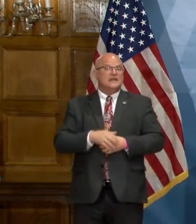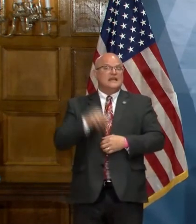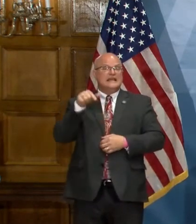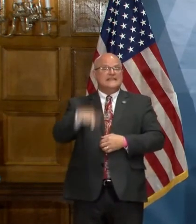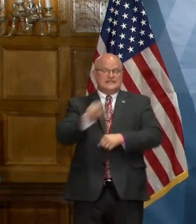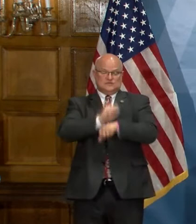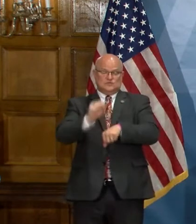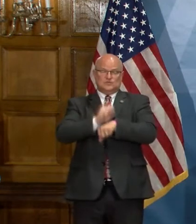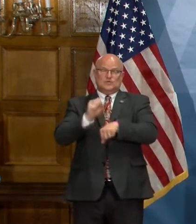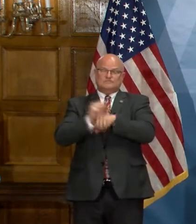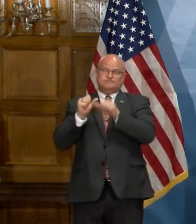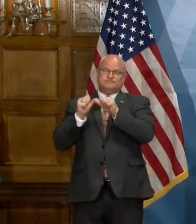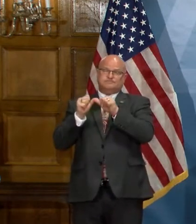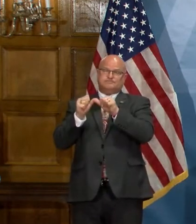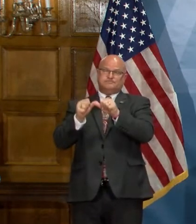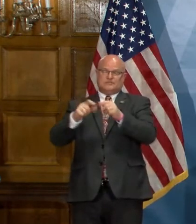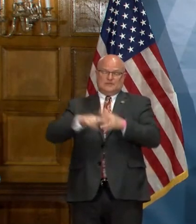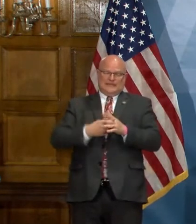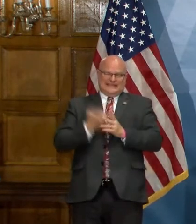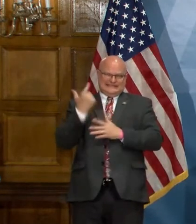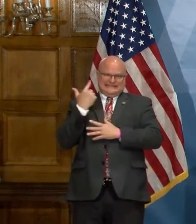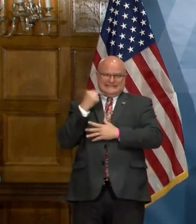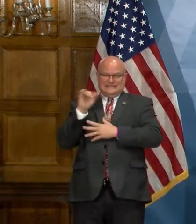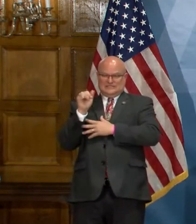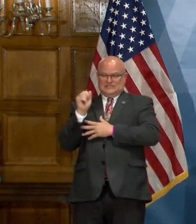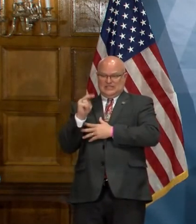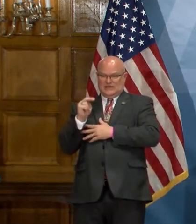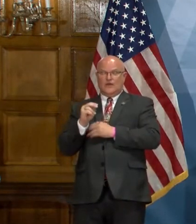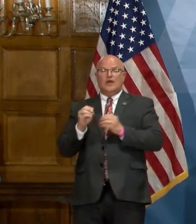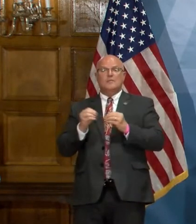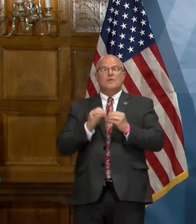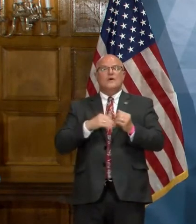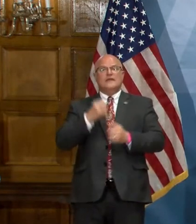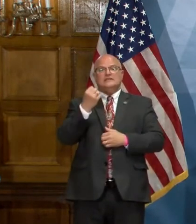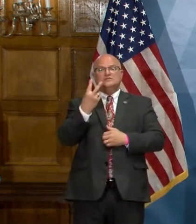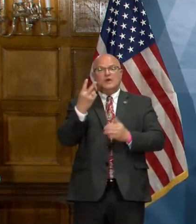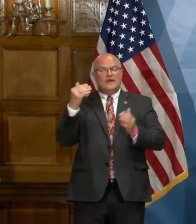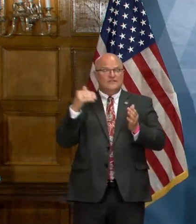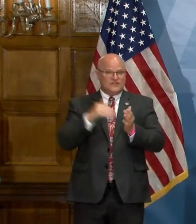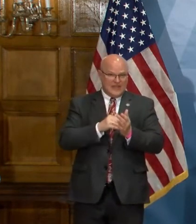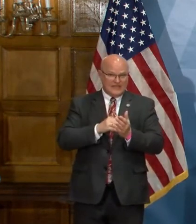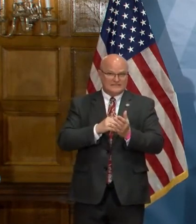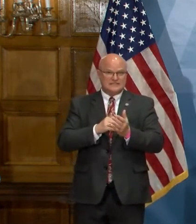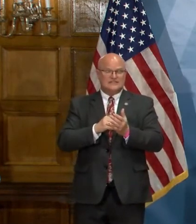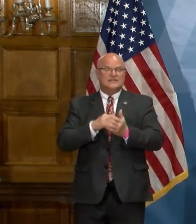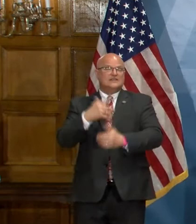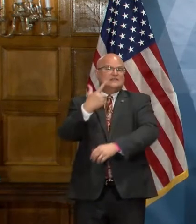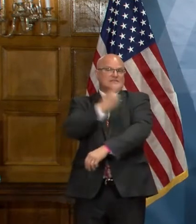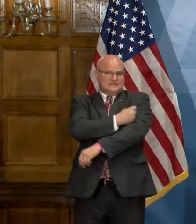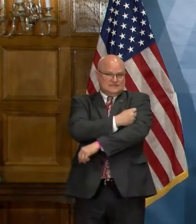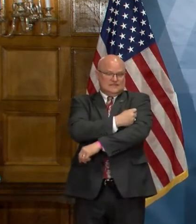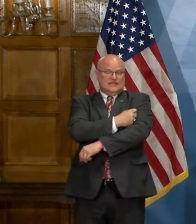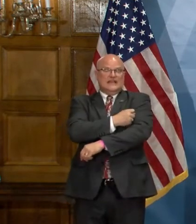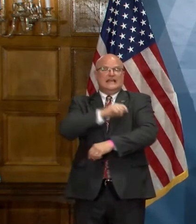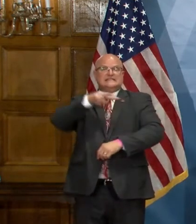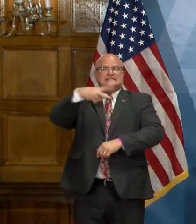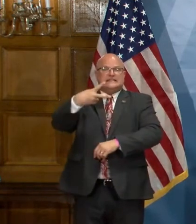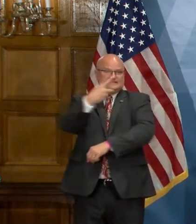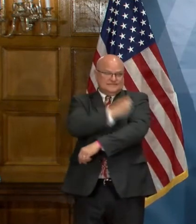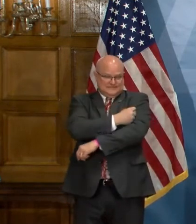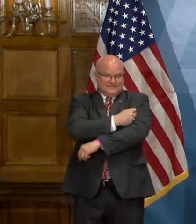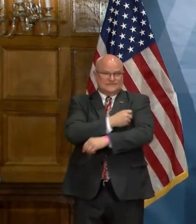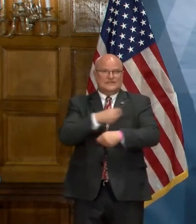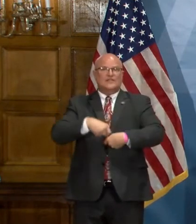these efforts, which began in January, over 12,000 first and second dose vaccines have been